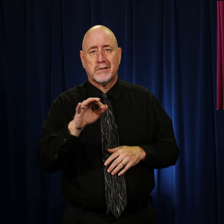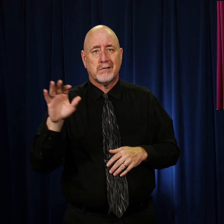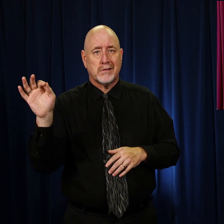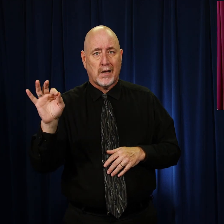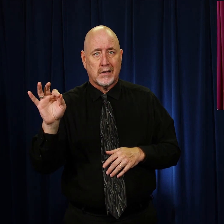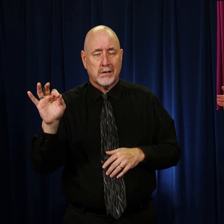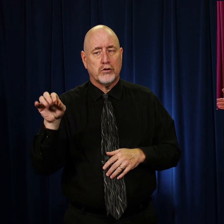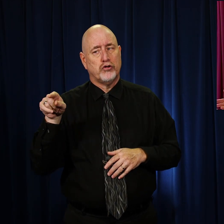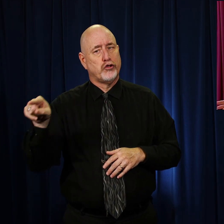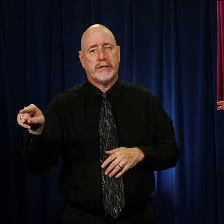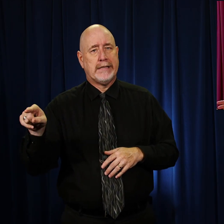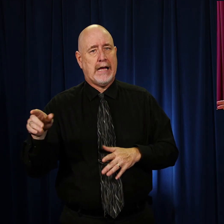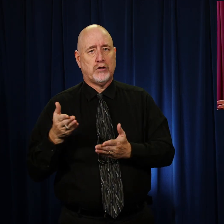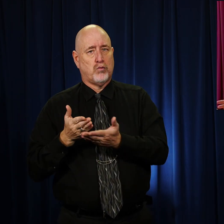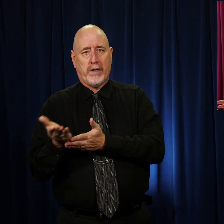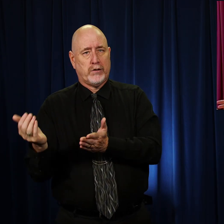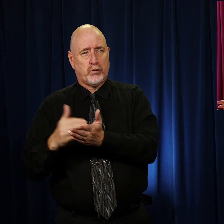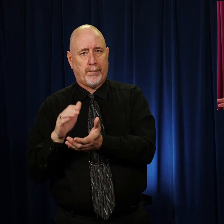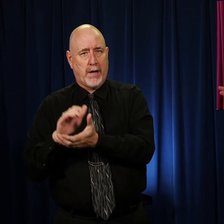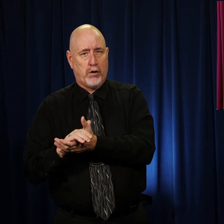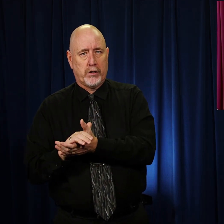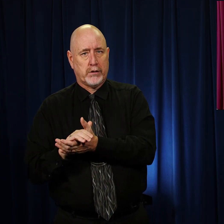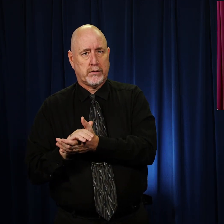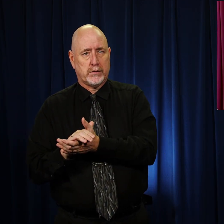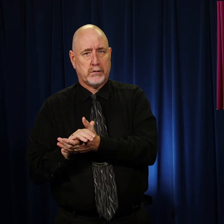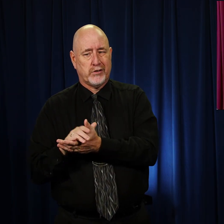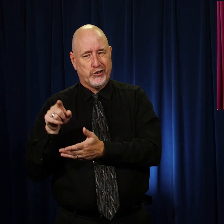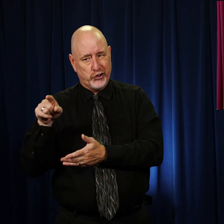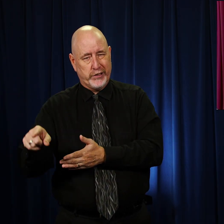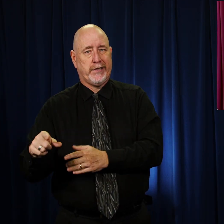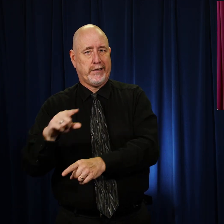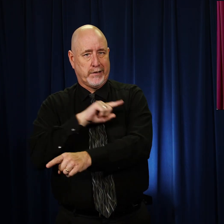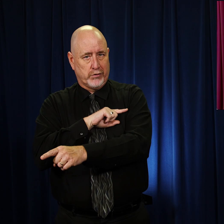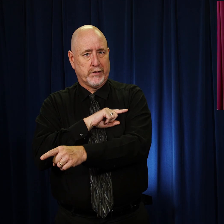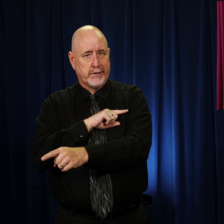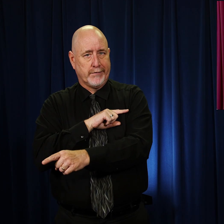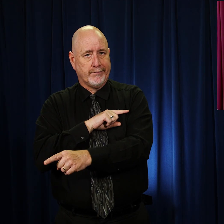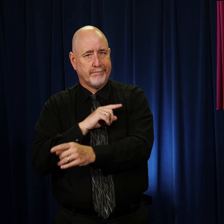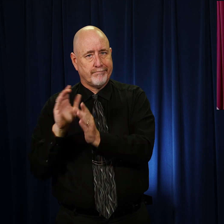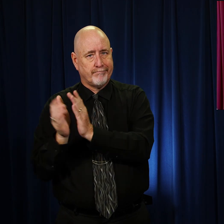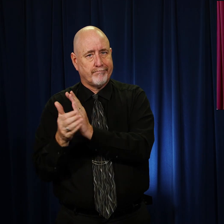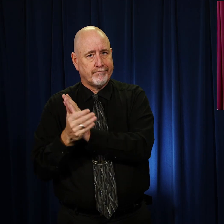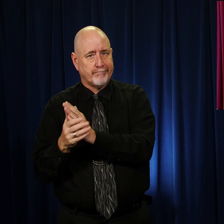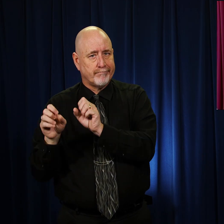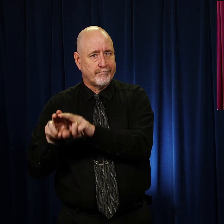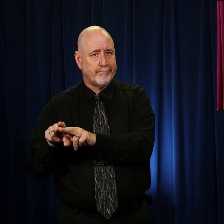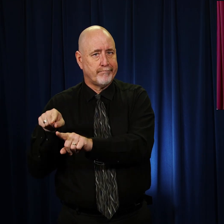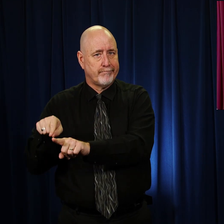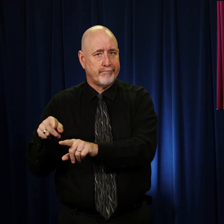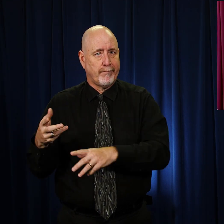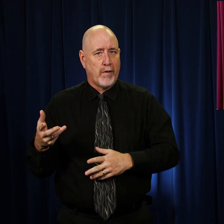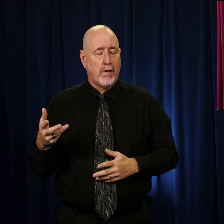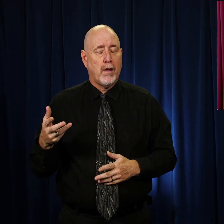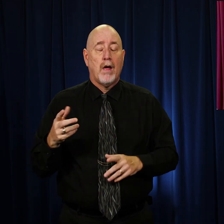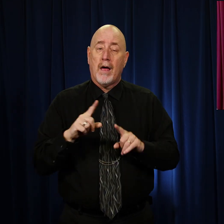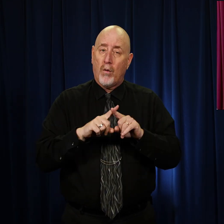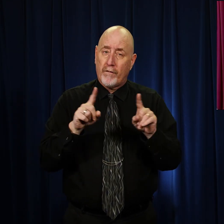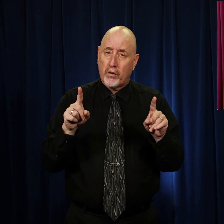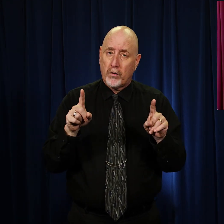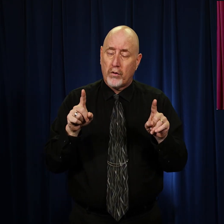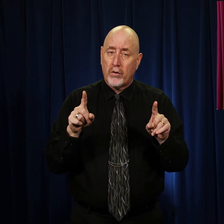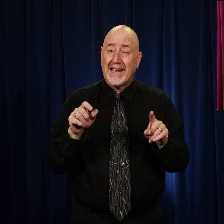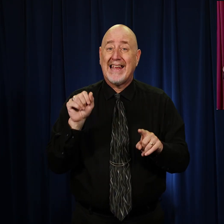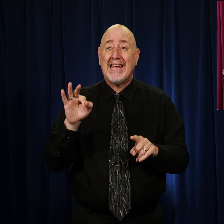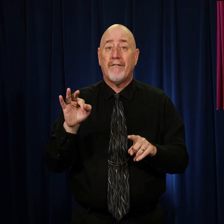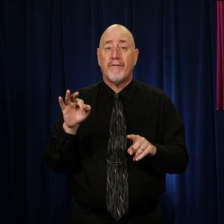verse 9, she does not have the right to remarry because she was, in fact, guilty of fornication. However,